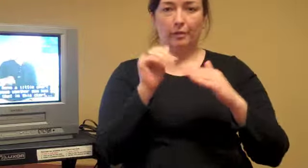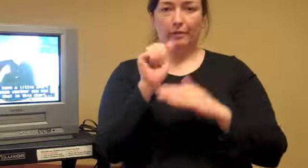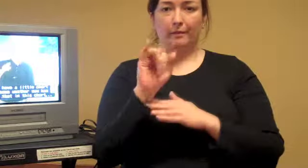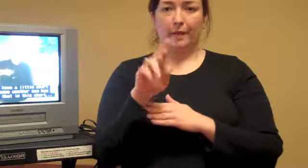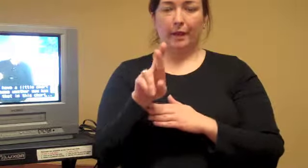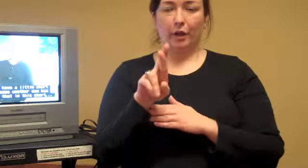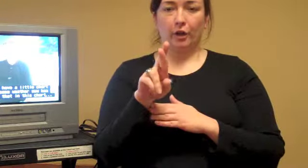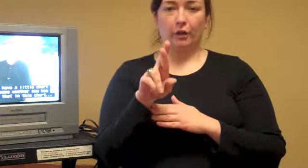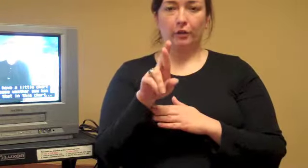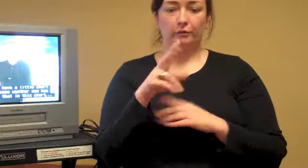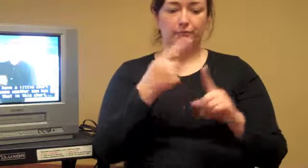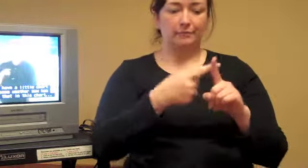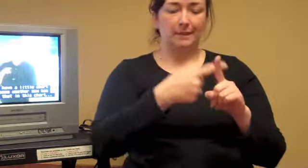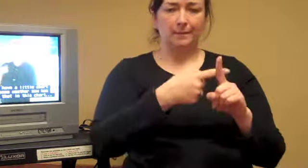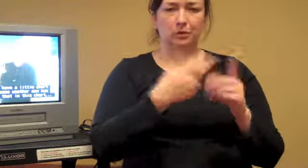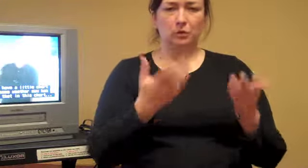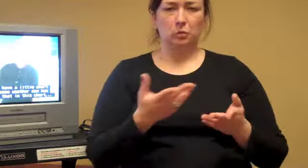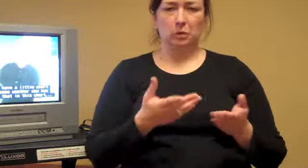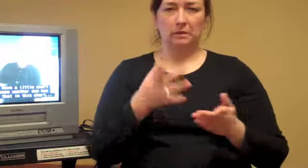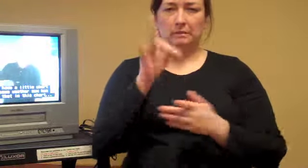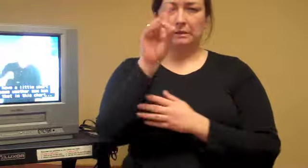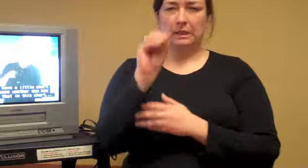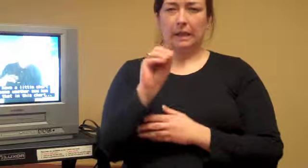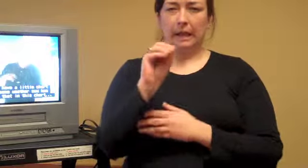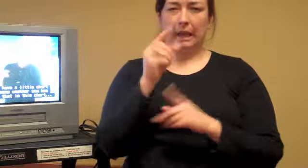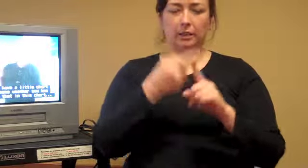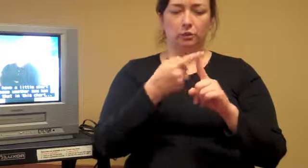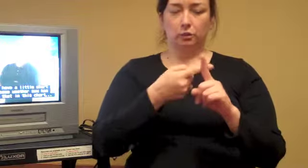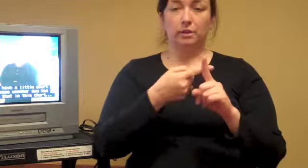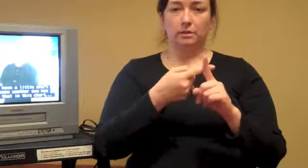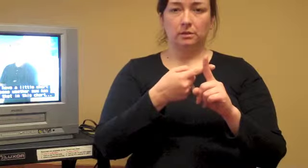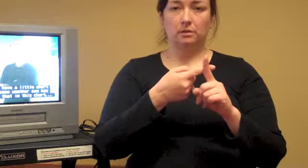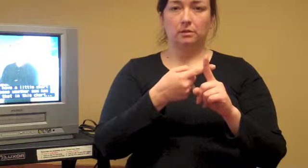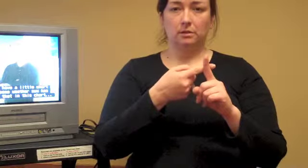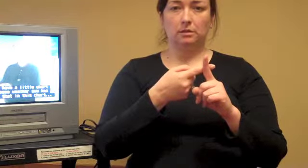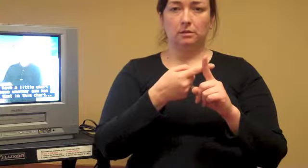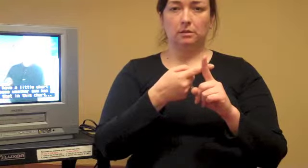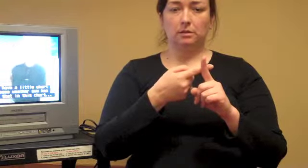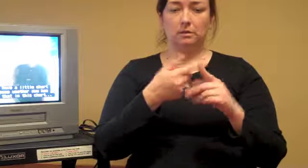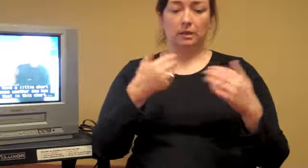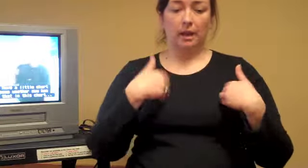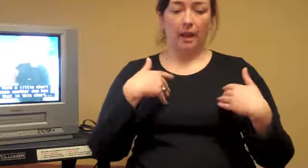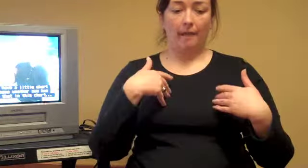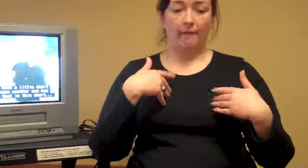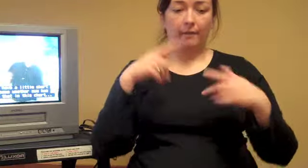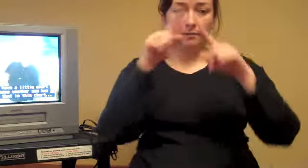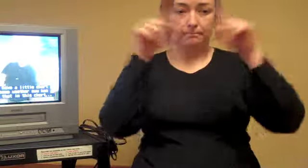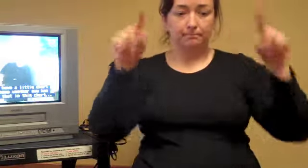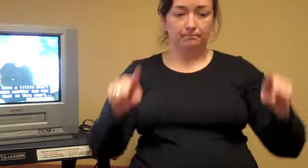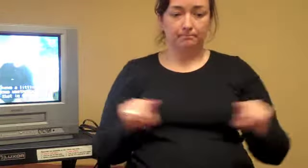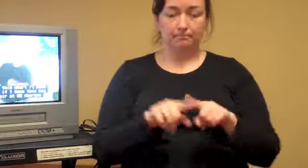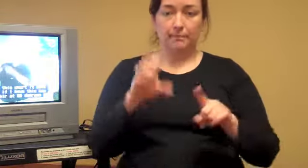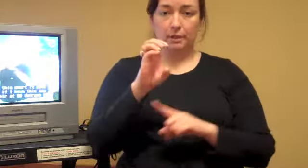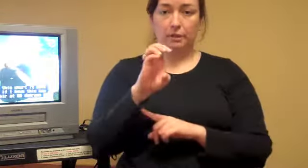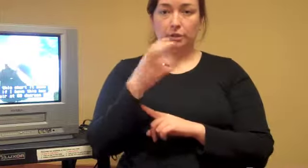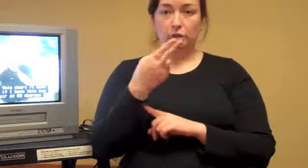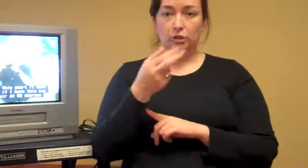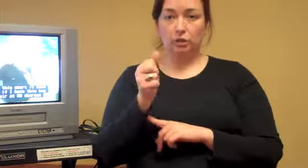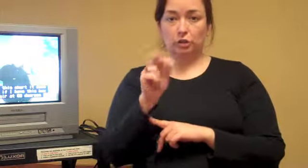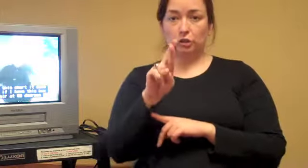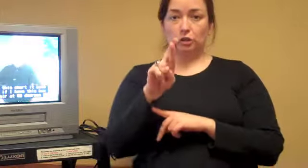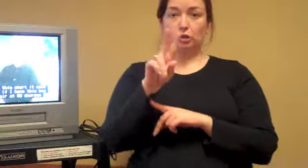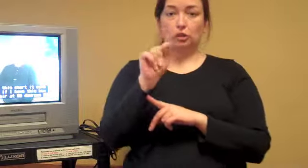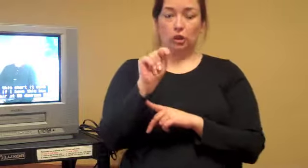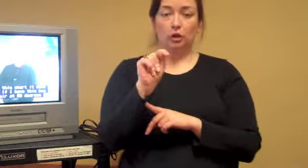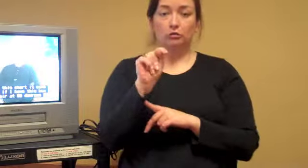And I have a little chart that some weather guy has told me that in this chart, or on this